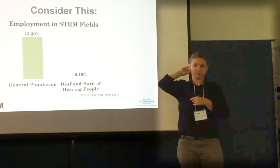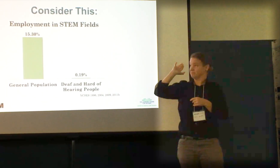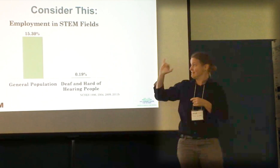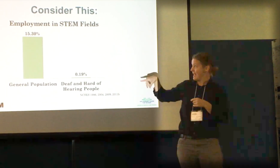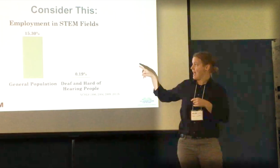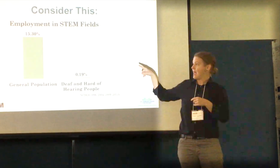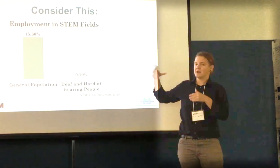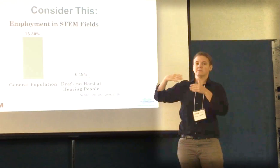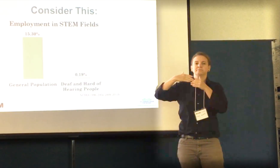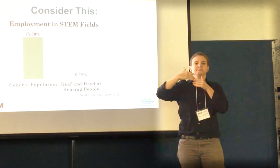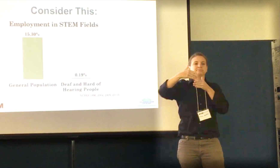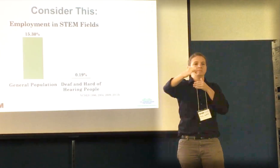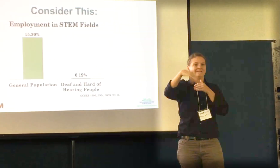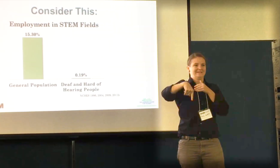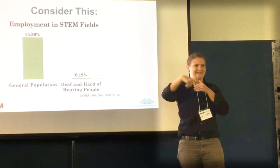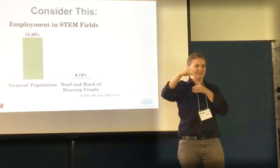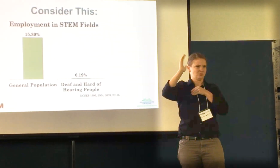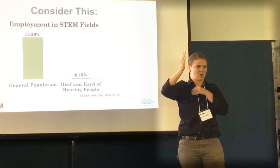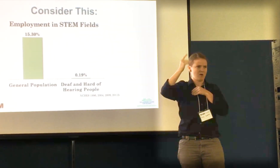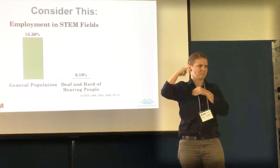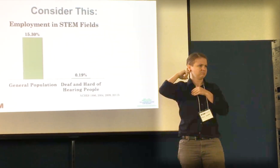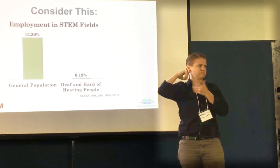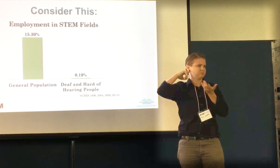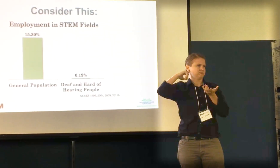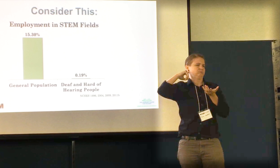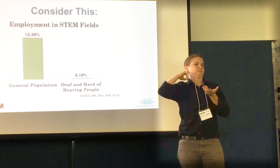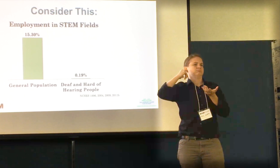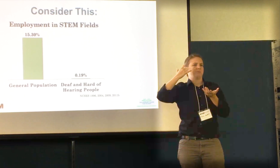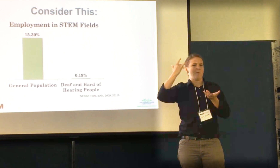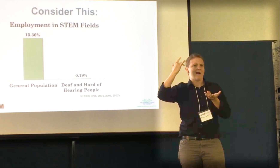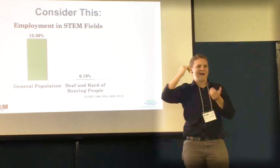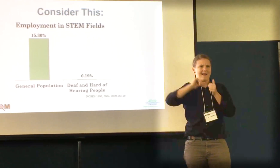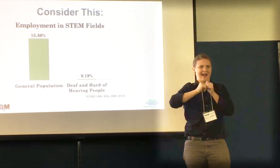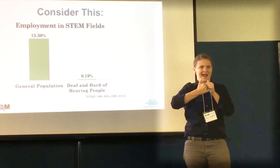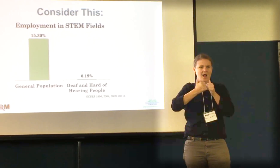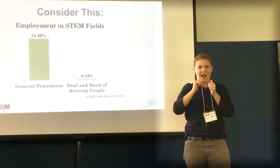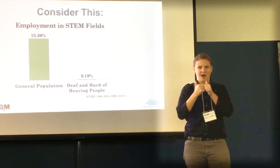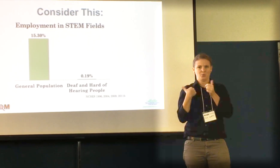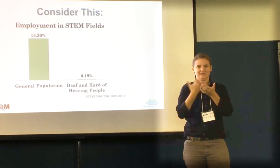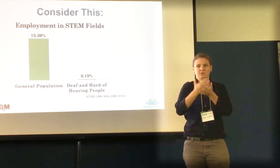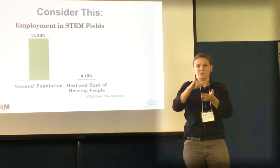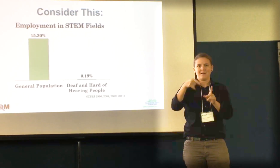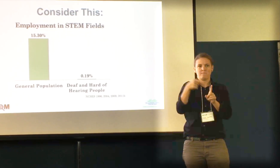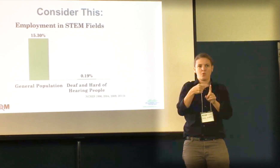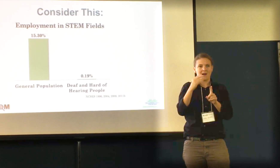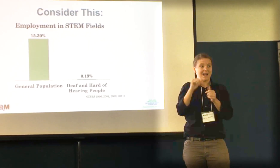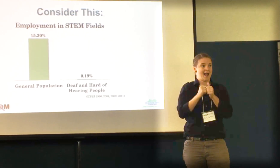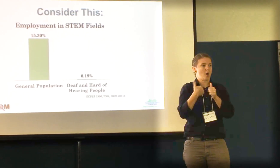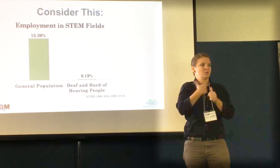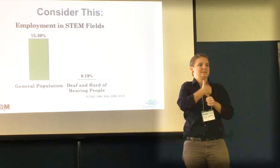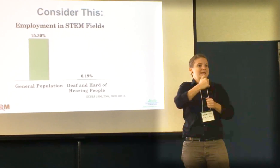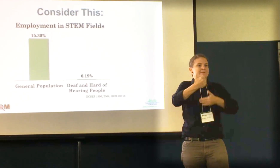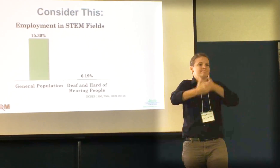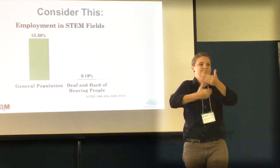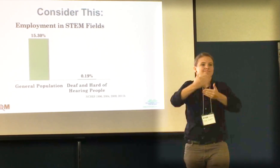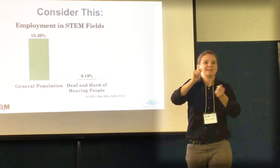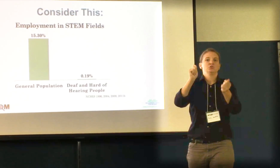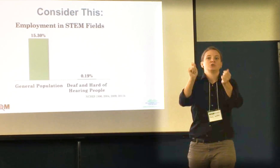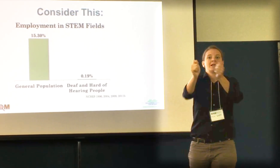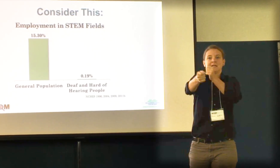full, 1% in this field. So just hold this stat in mind as we get through this talk,